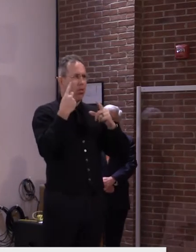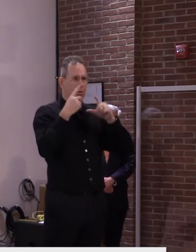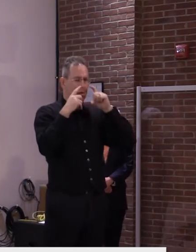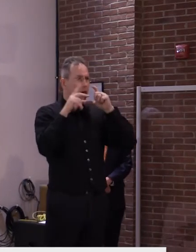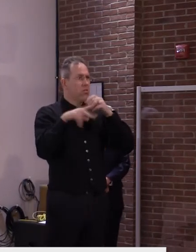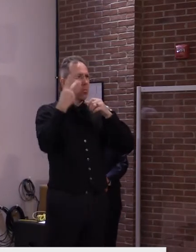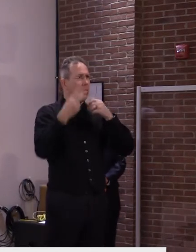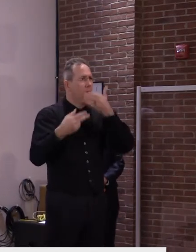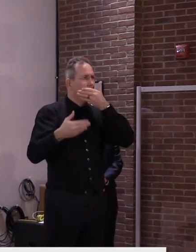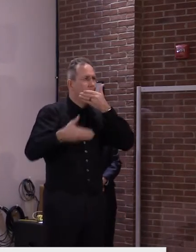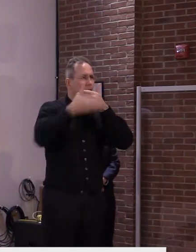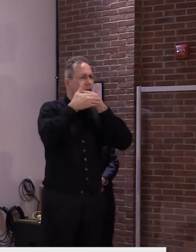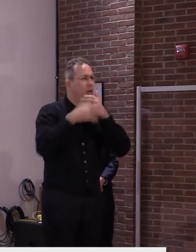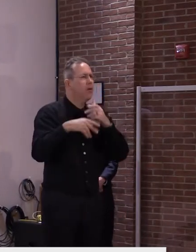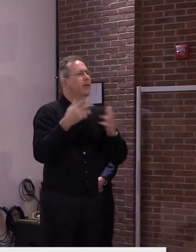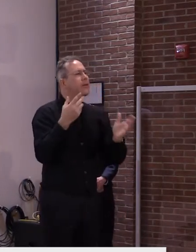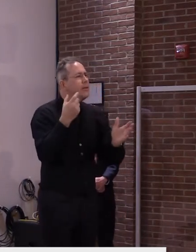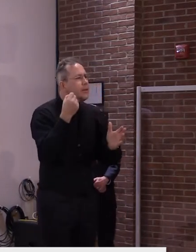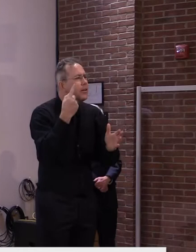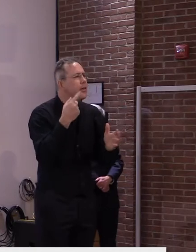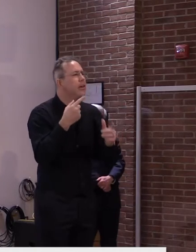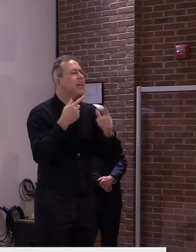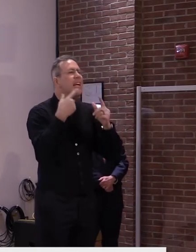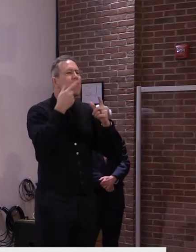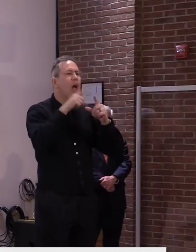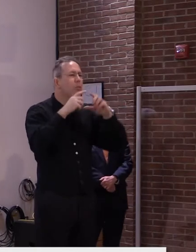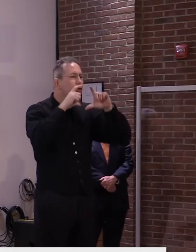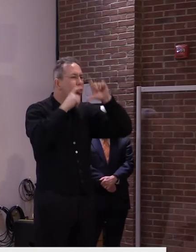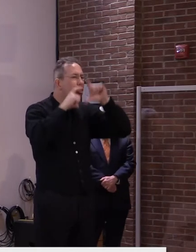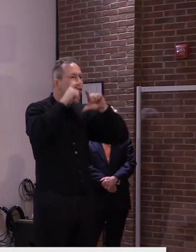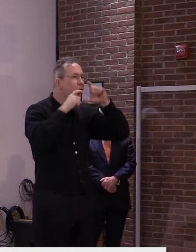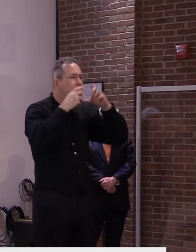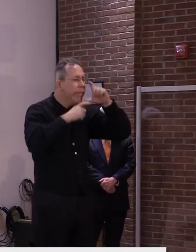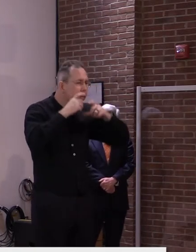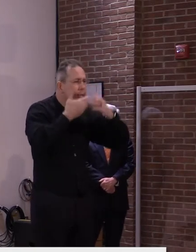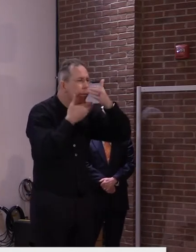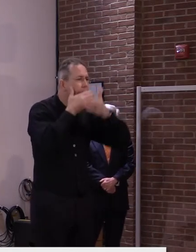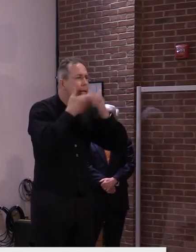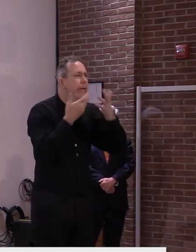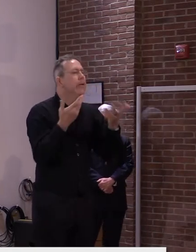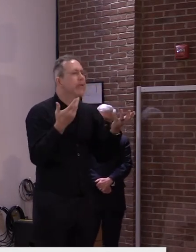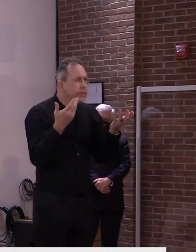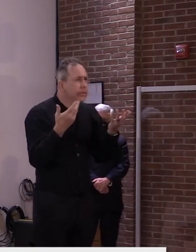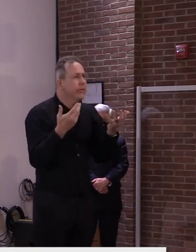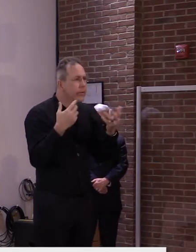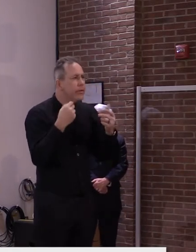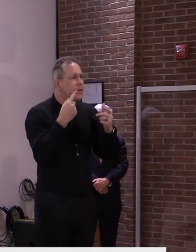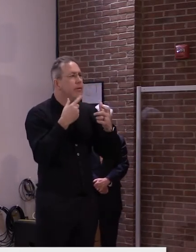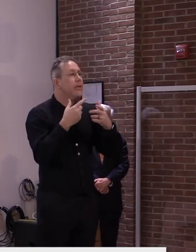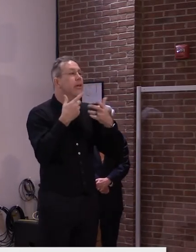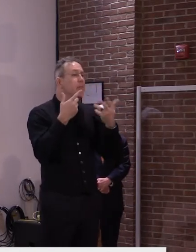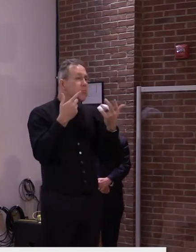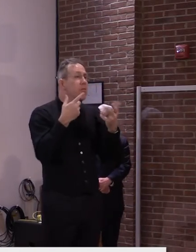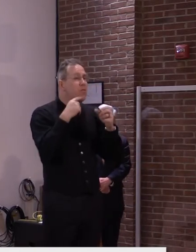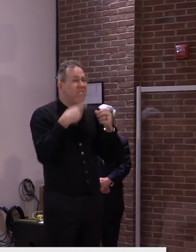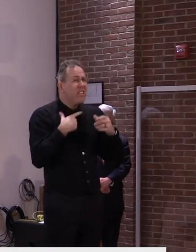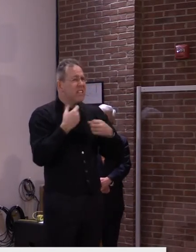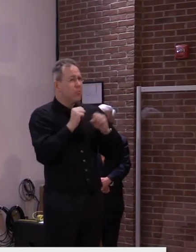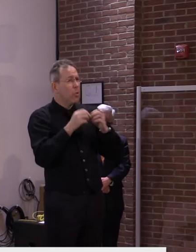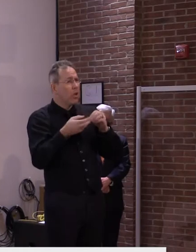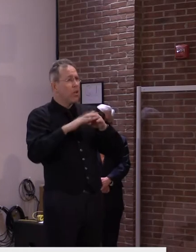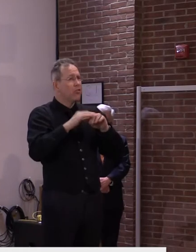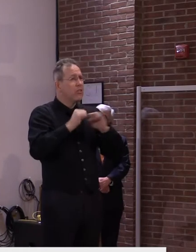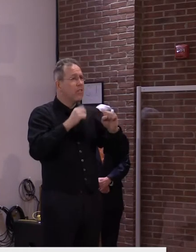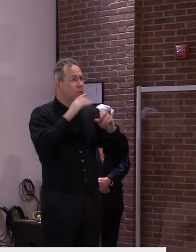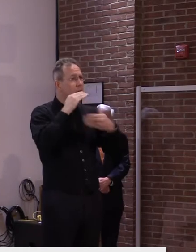mask keeps slipping down or whatever, so maybe the first mask will stay on and the second one could slip or what have you. Or maybe you're